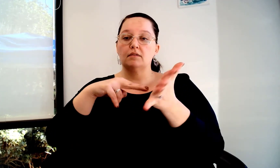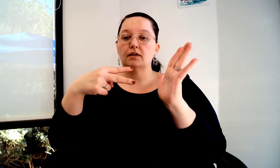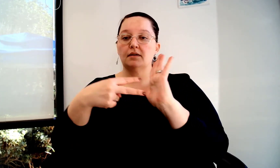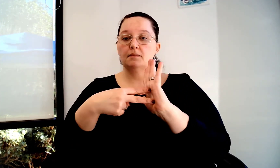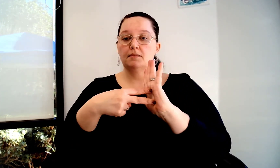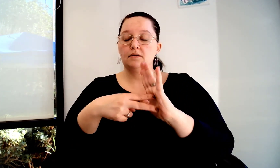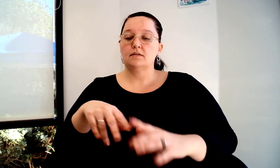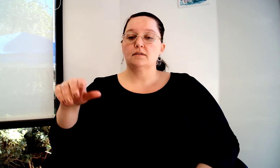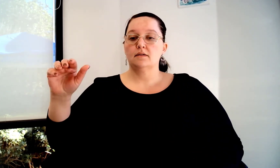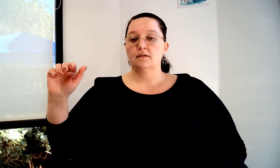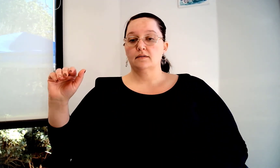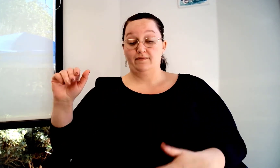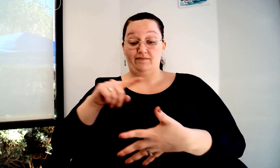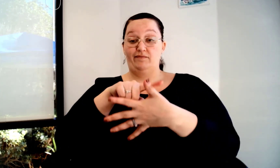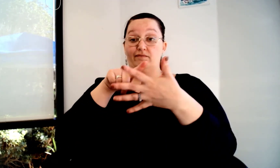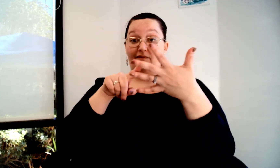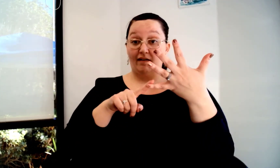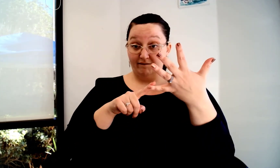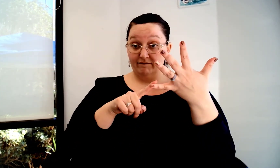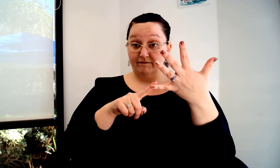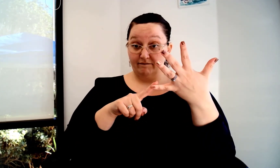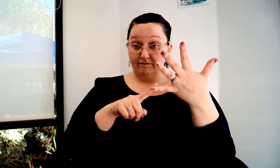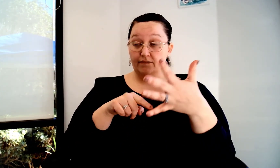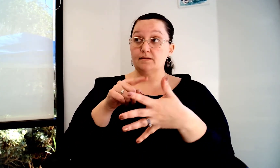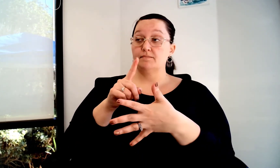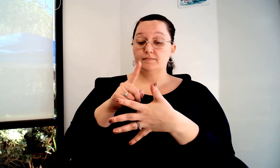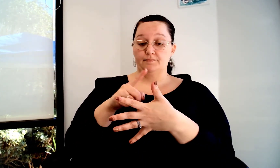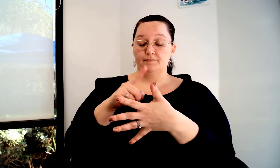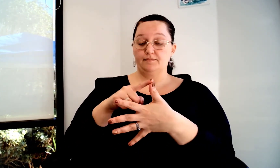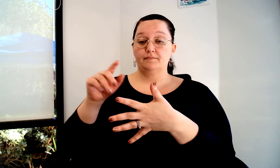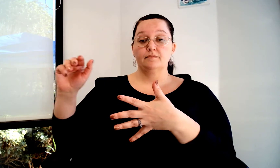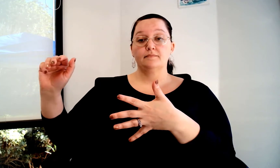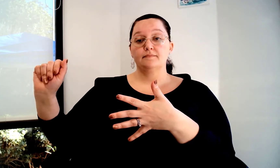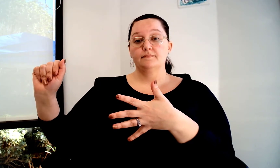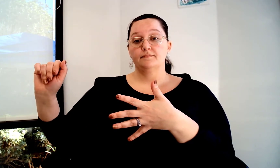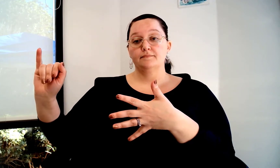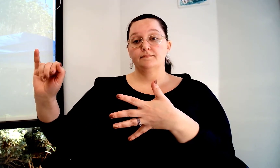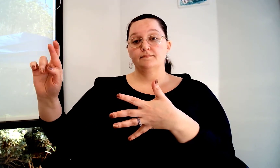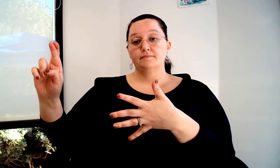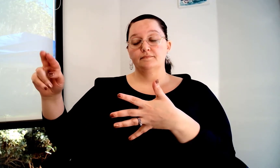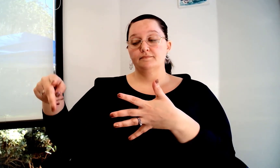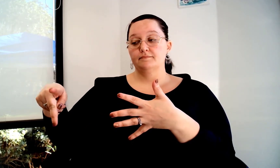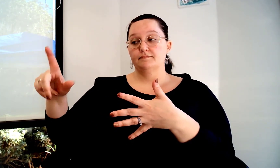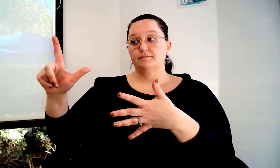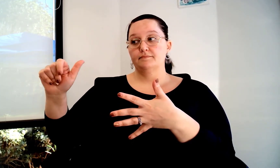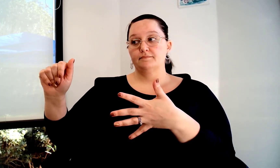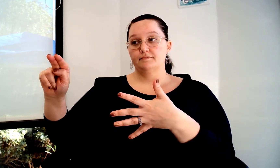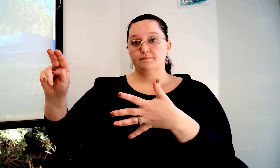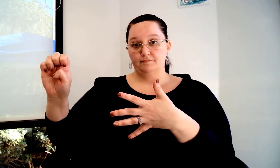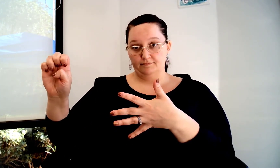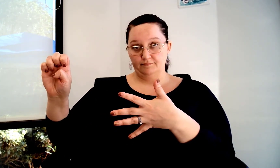the sign airplane. However, there are 5 meanings for this. So again,